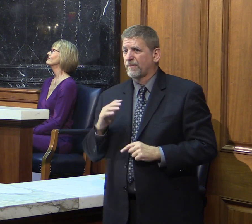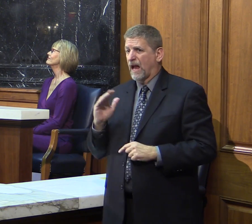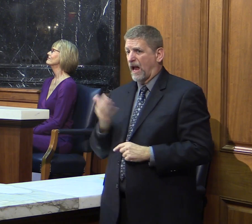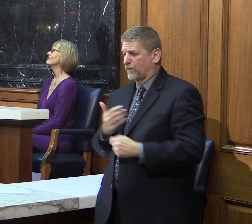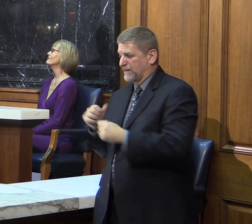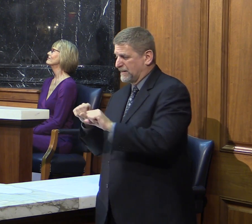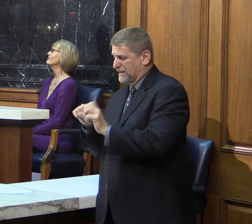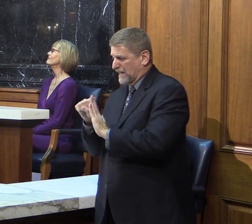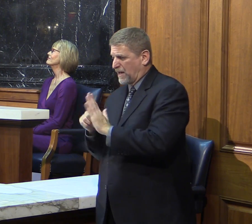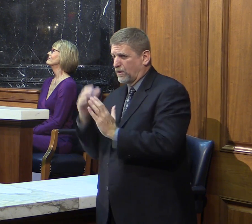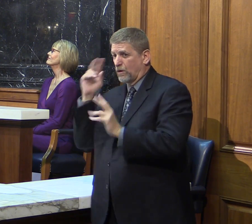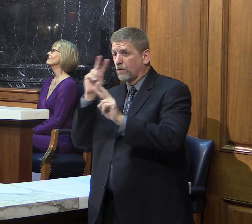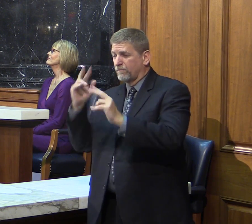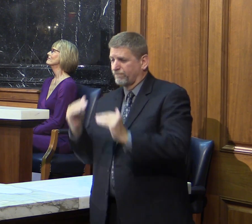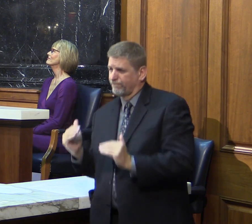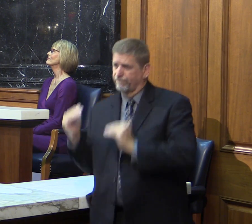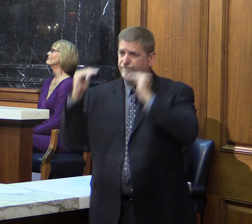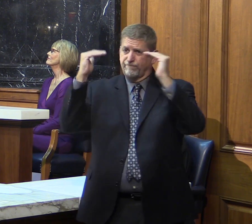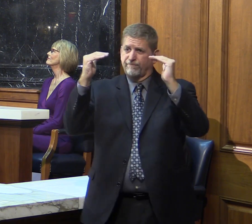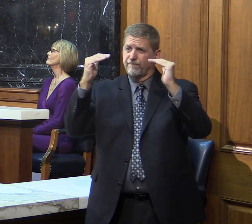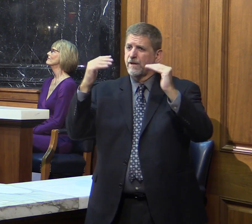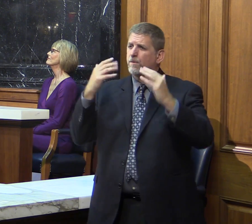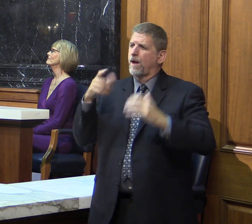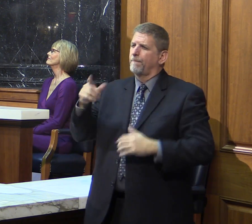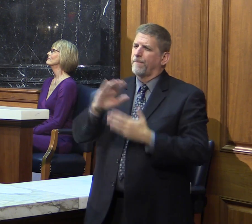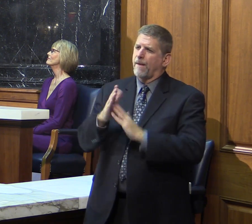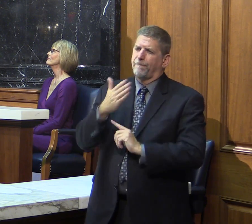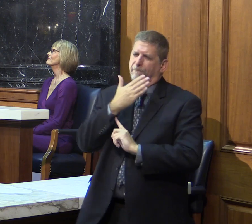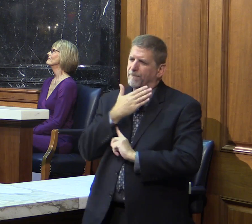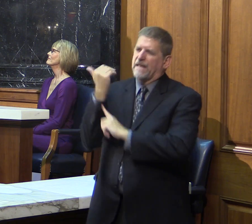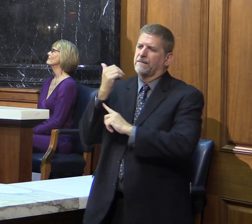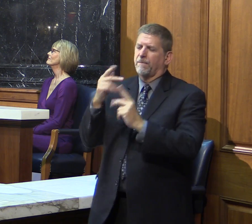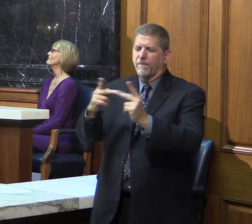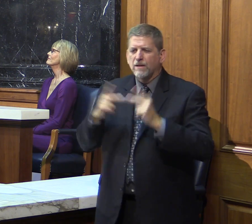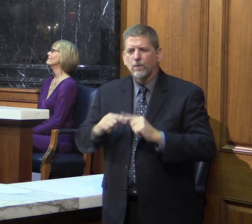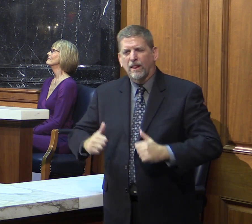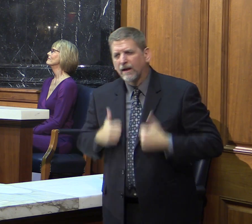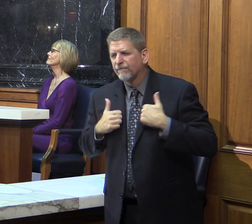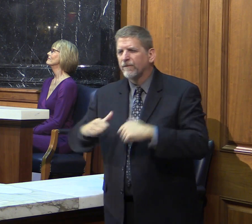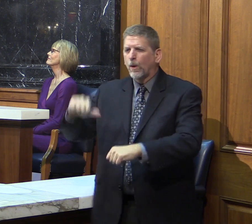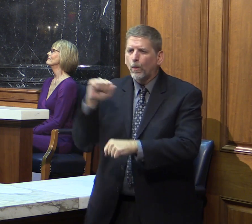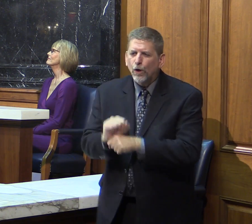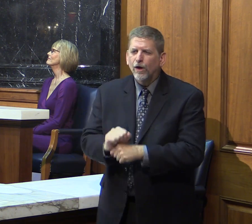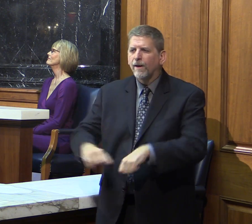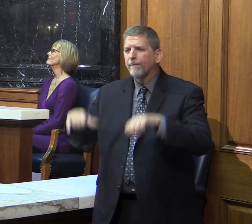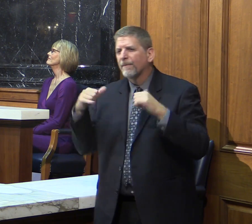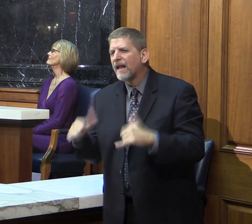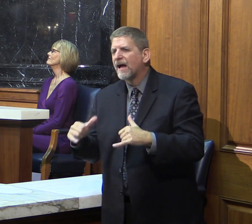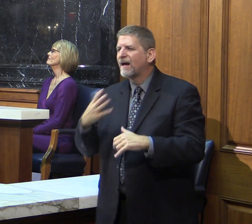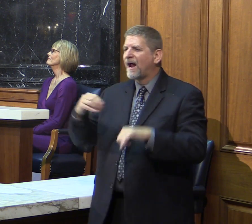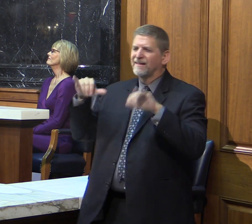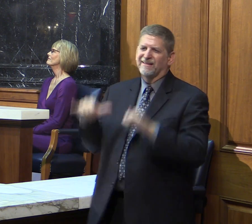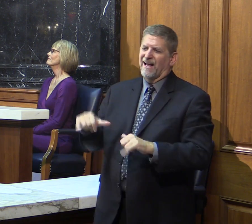make Indiana the very best place you can live, work, play, and stay. And I